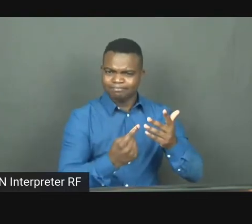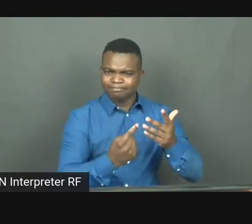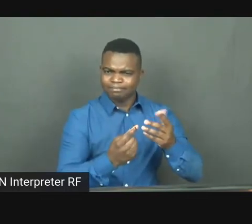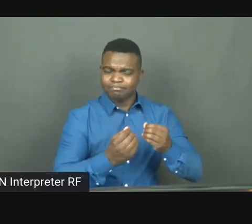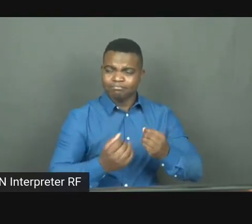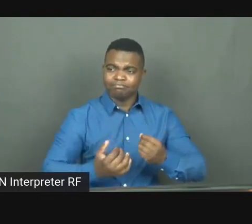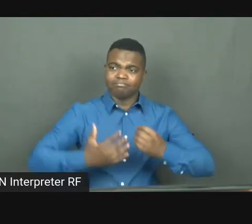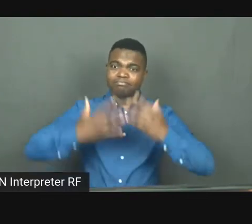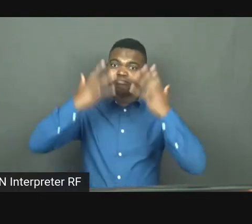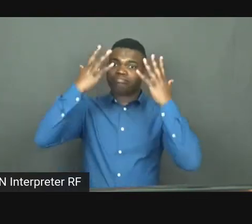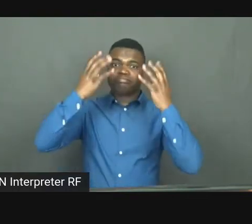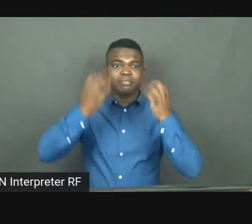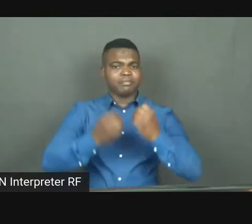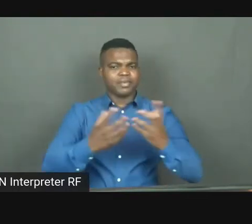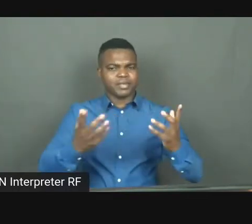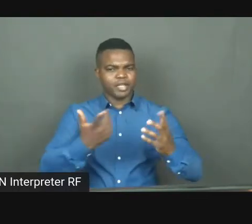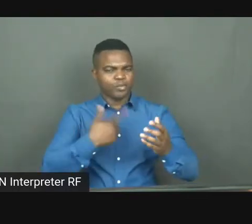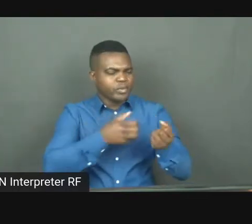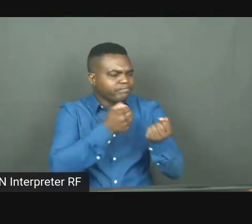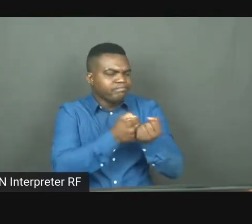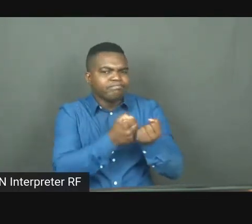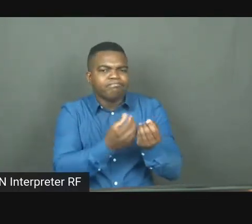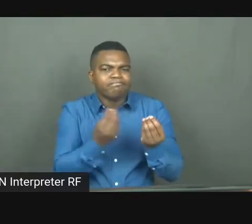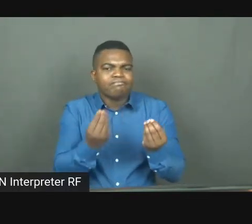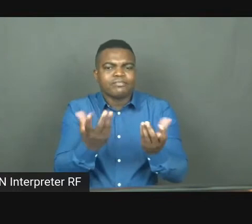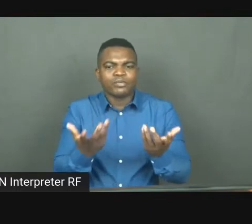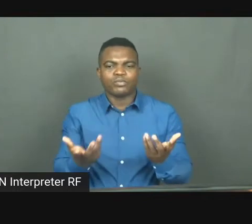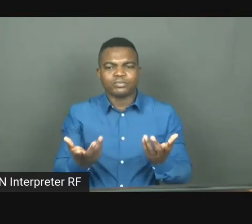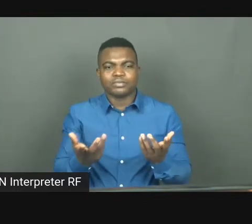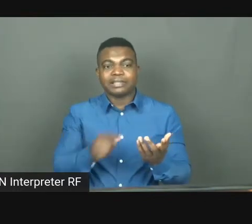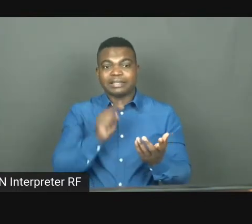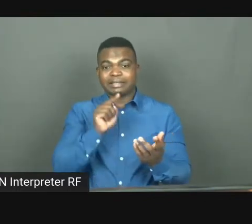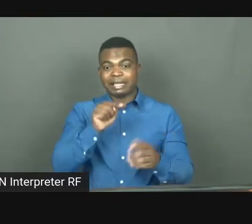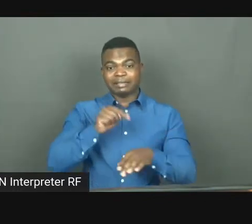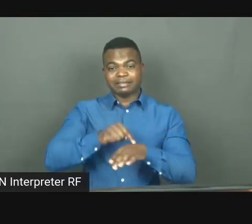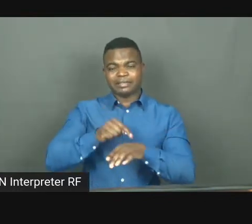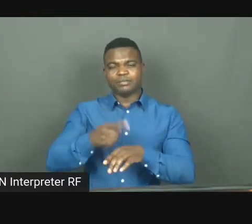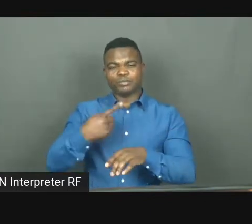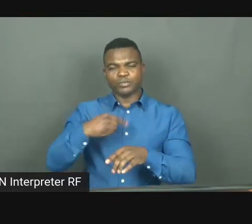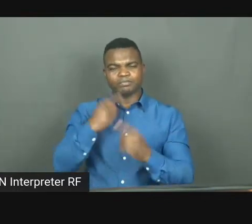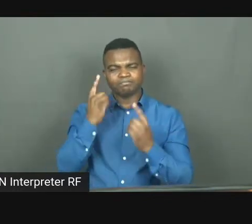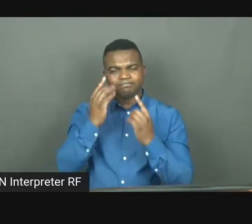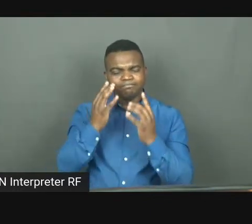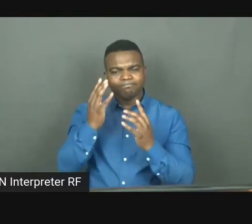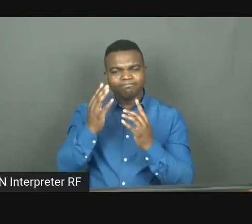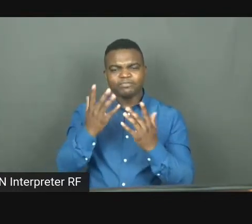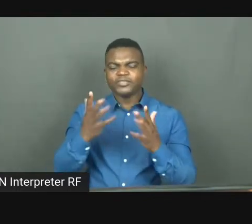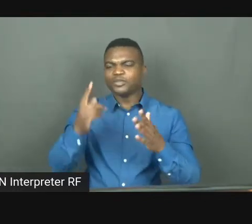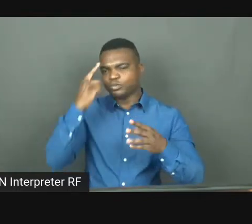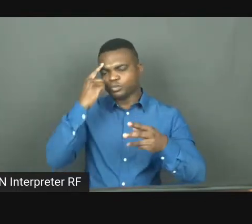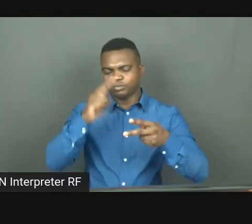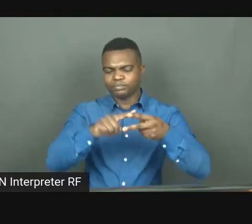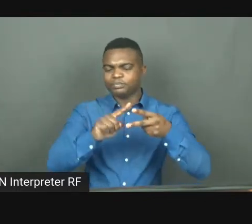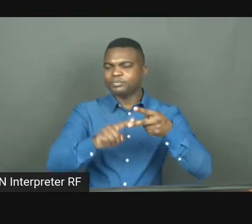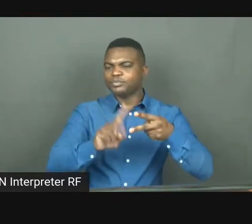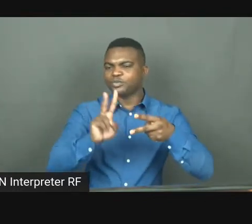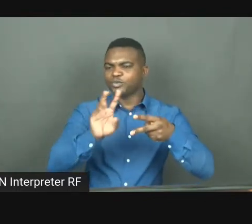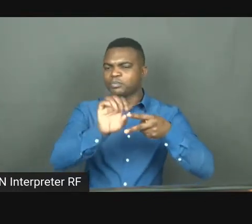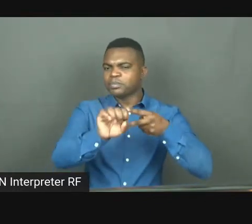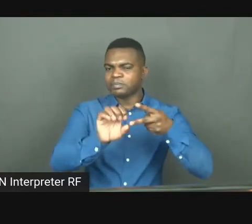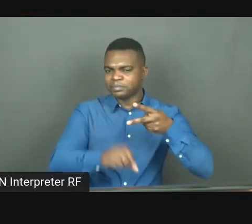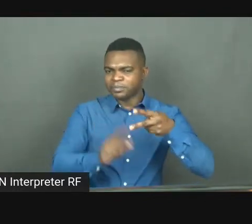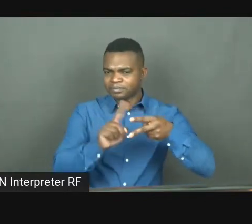cash, multi-purpose cash, at the hands of people in need. And the other one was, how can